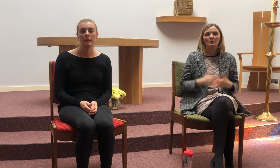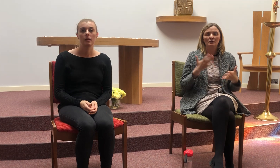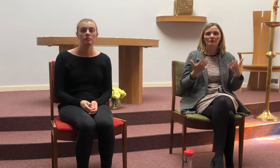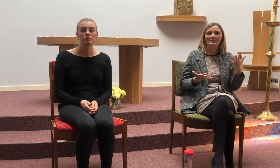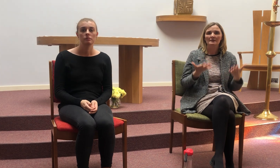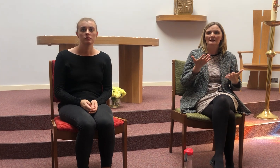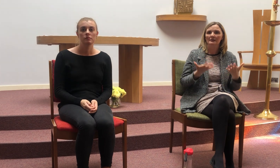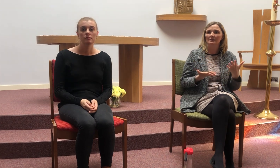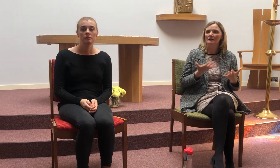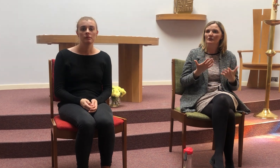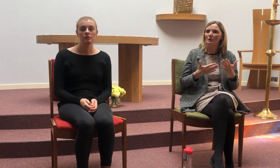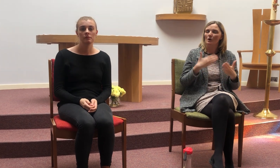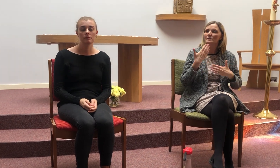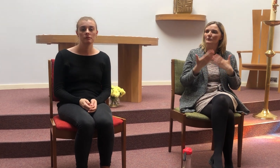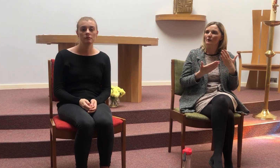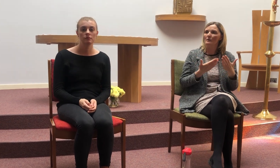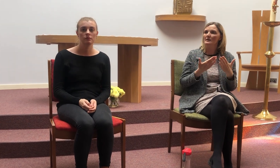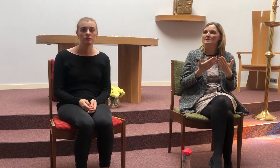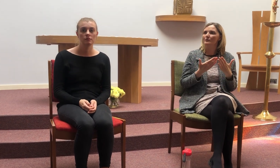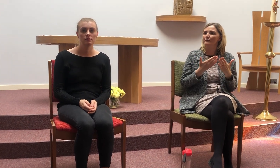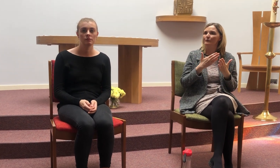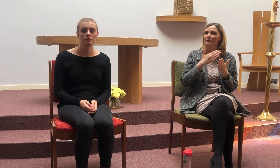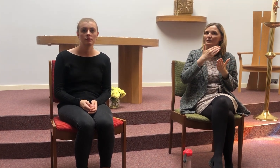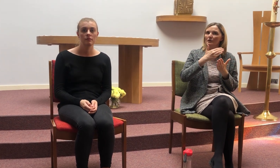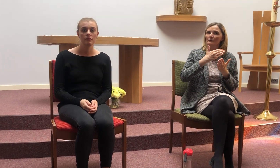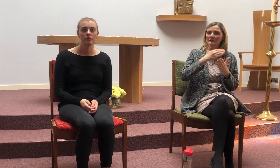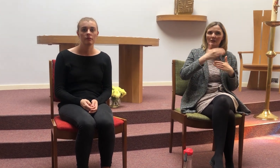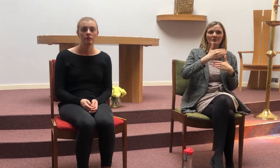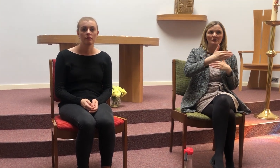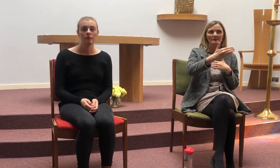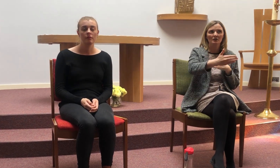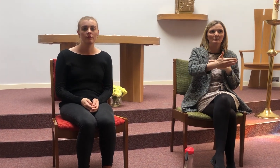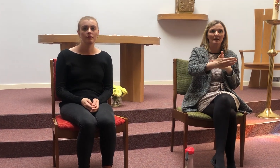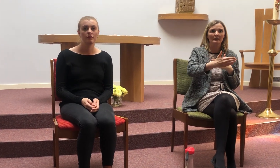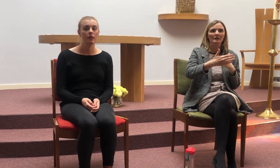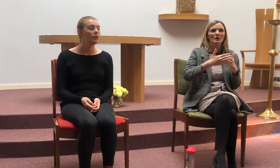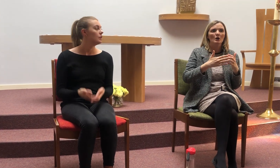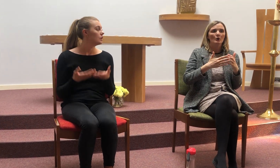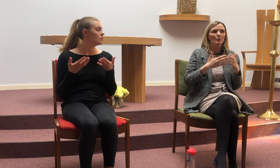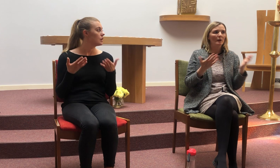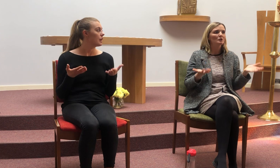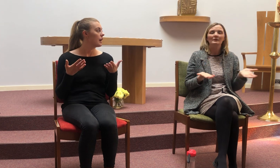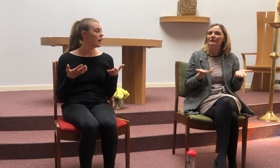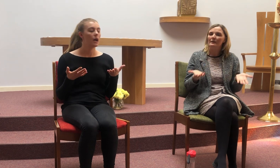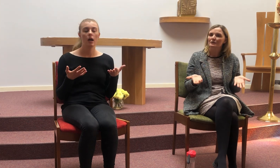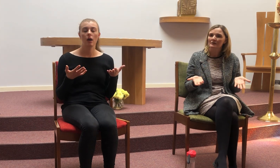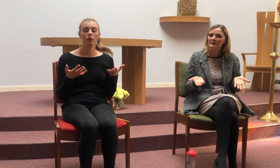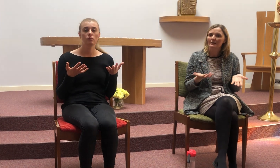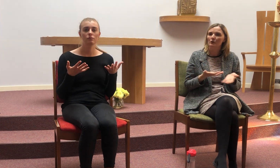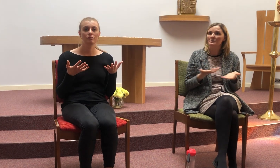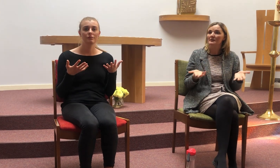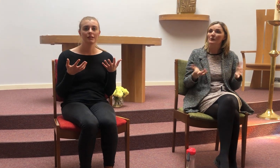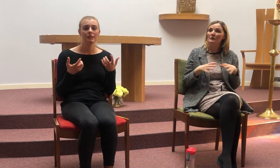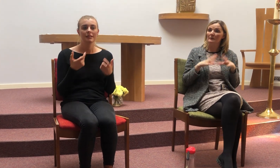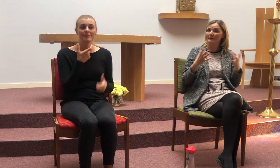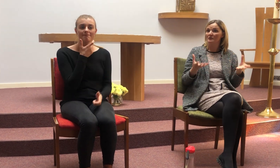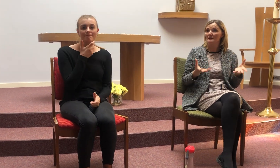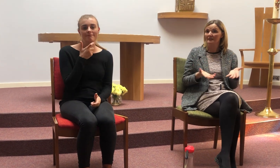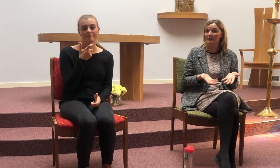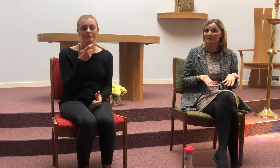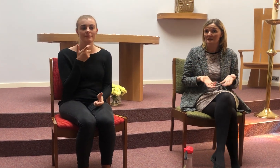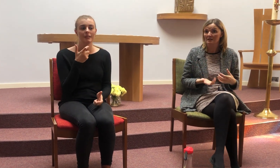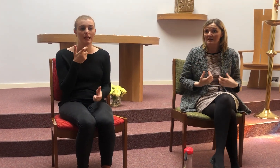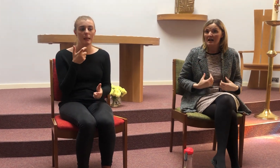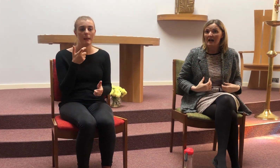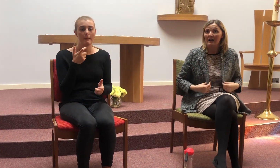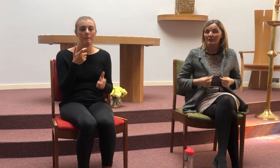And so we're trying to, always look at ways of, in terms of succession planning, where do we even advertise? Like up to now, we've been